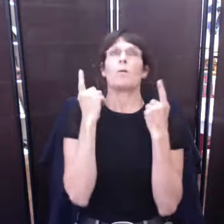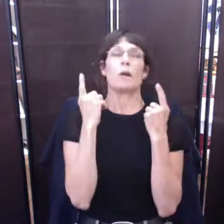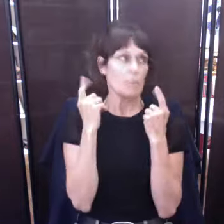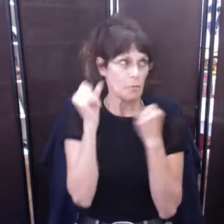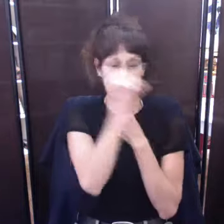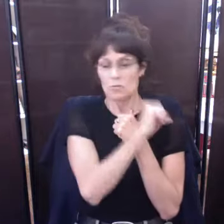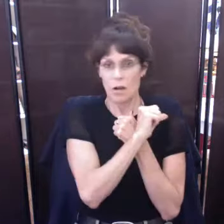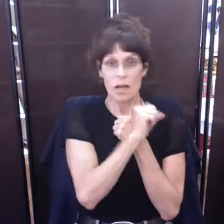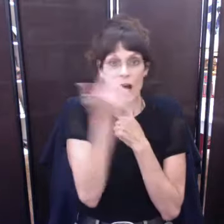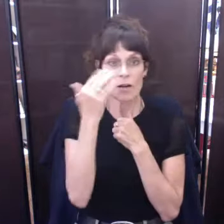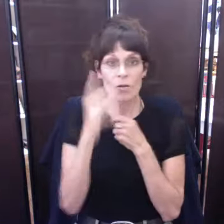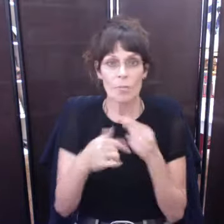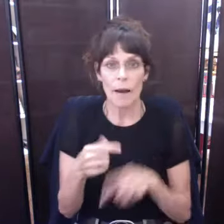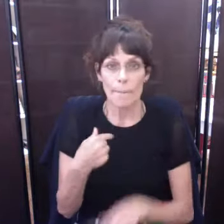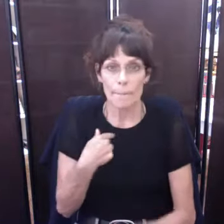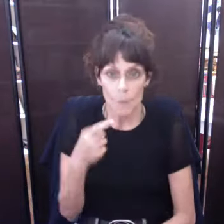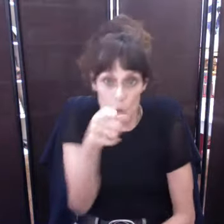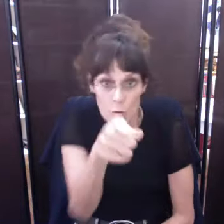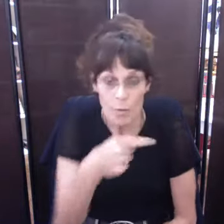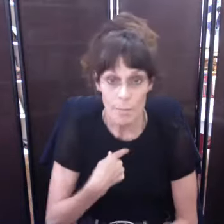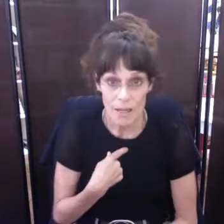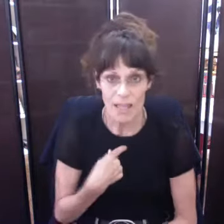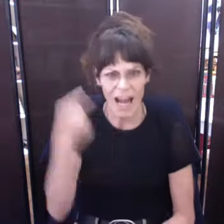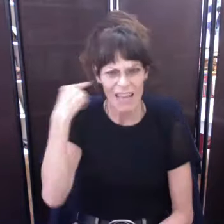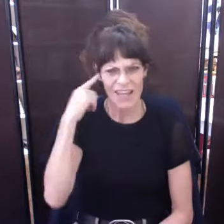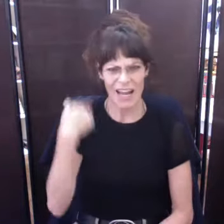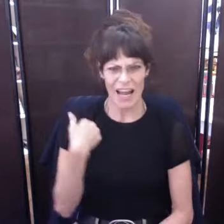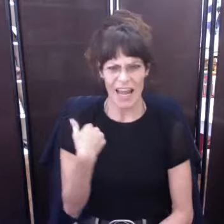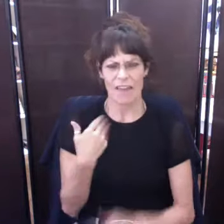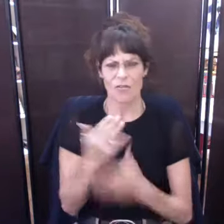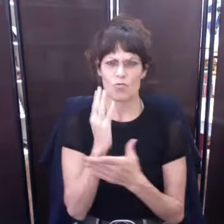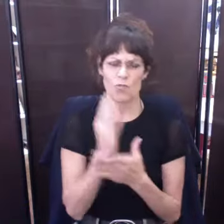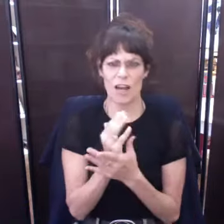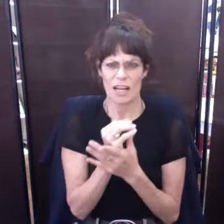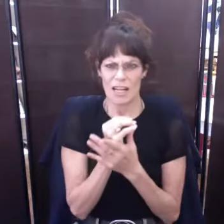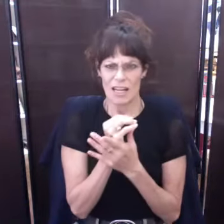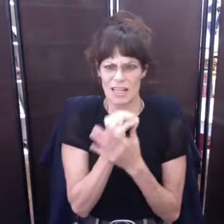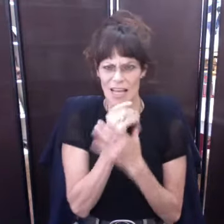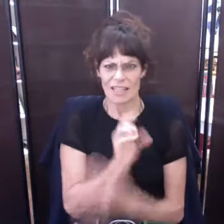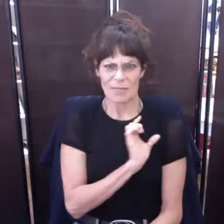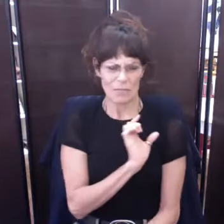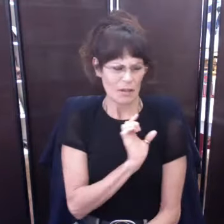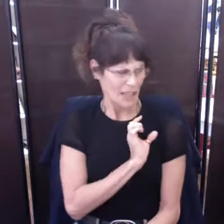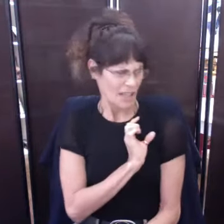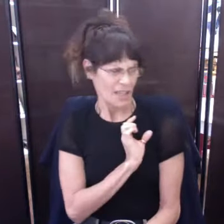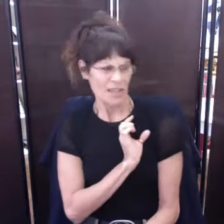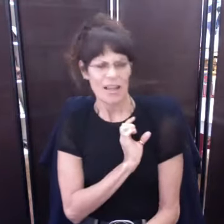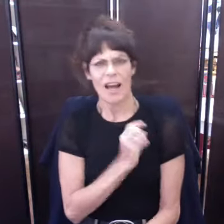about you, but when I'm drunk, I think I have the right to not have the law matter. I think I have a right to